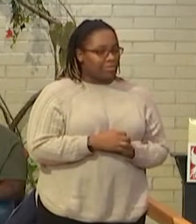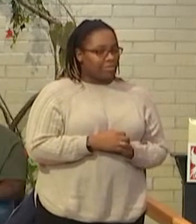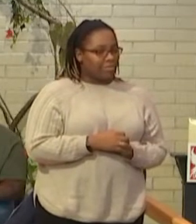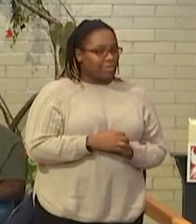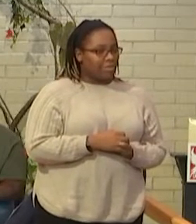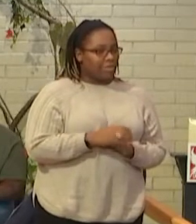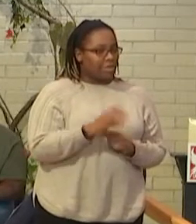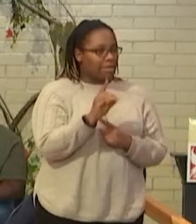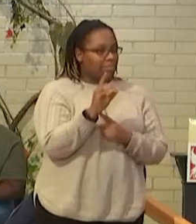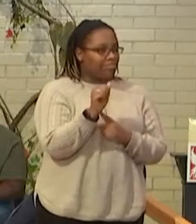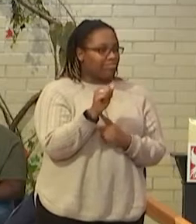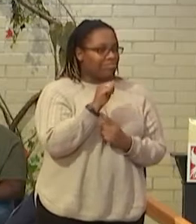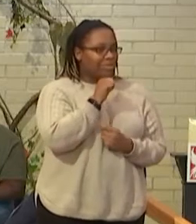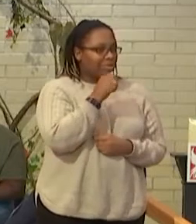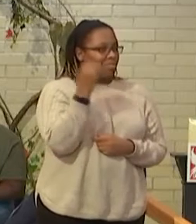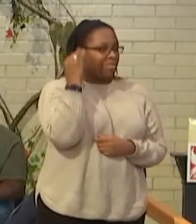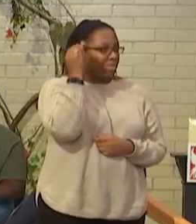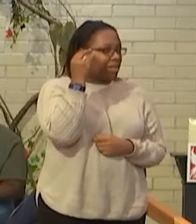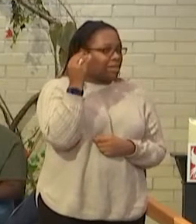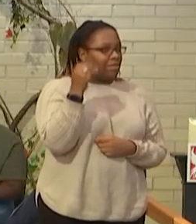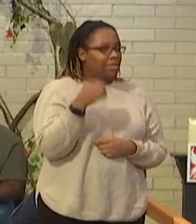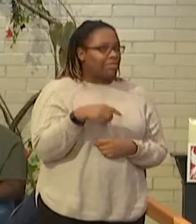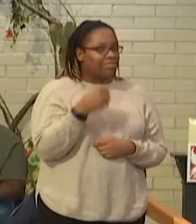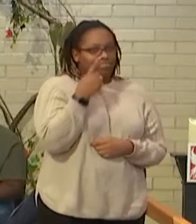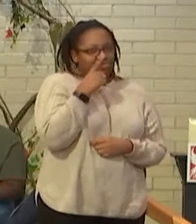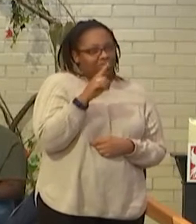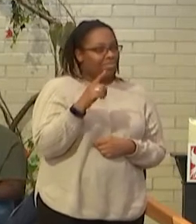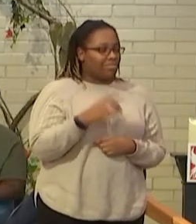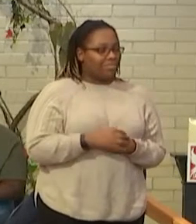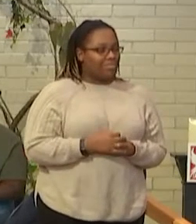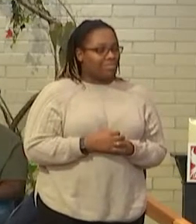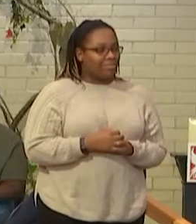I don't really mind it either, so, yeah.